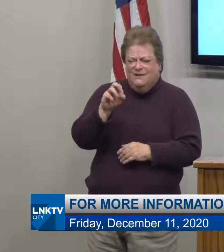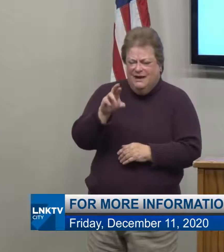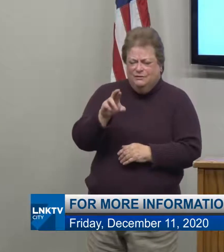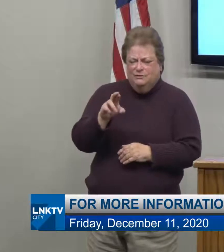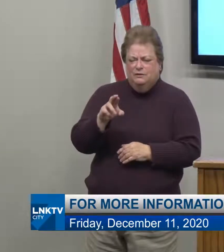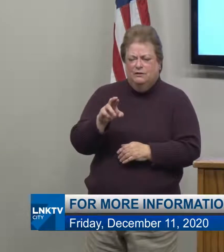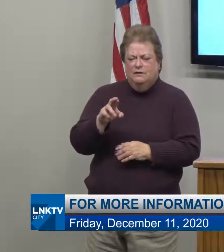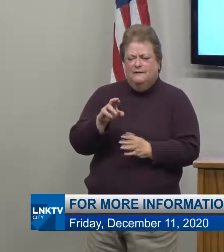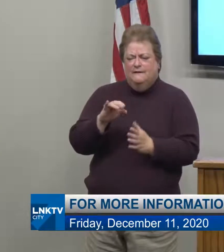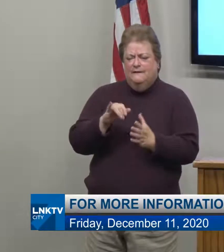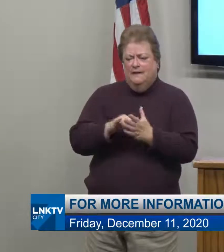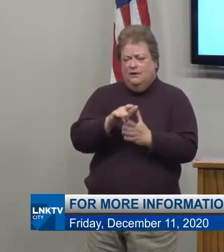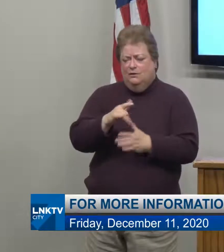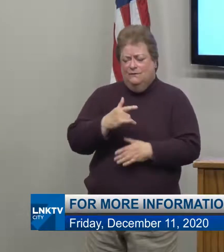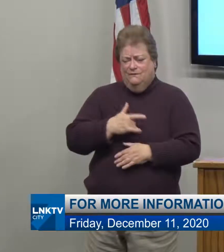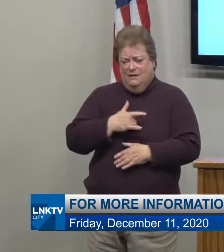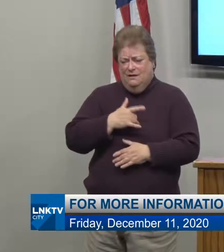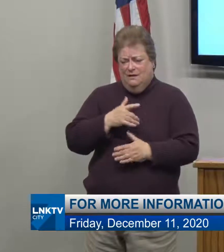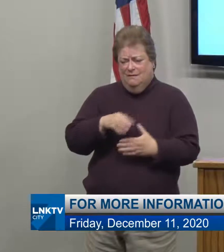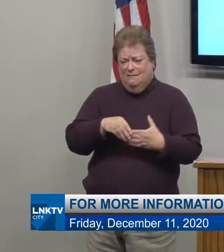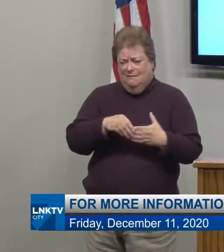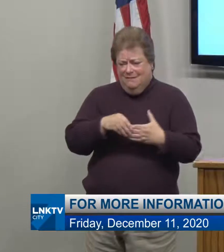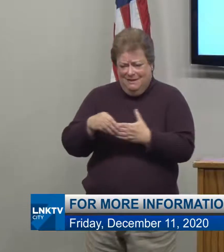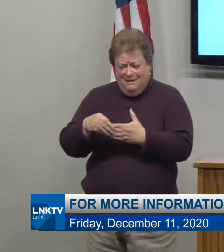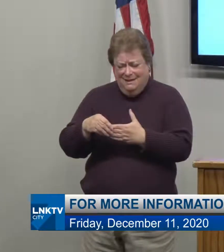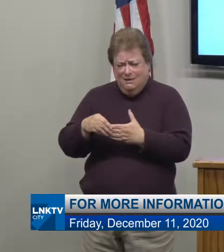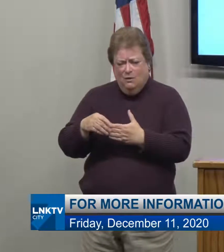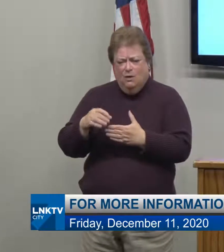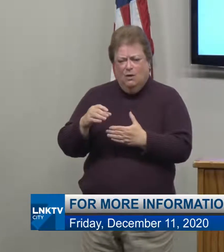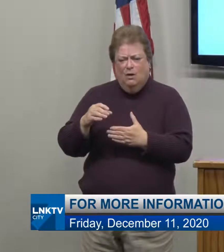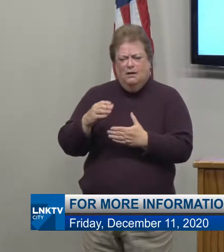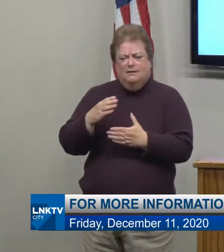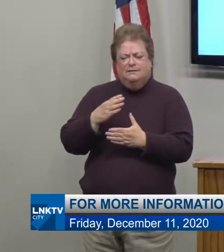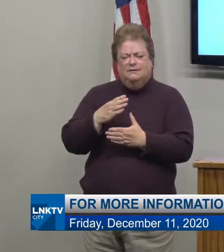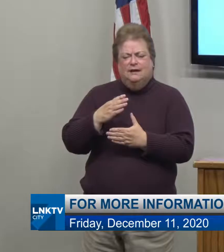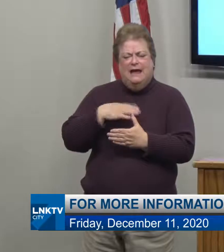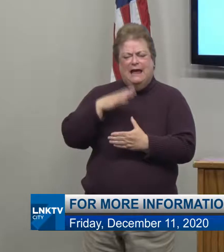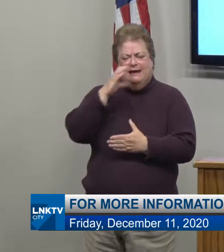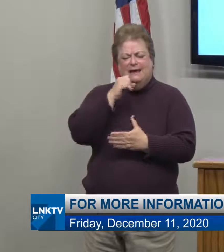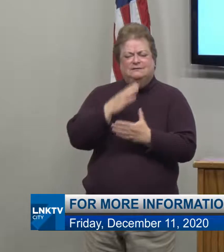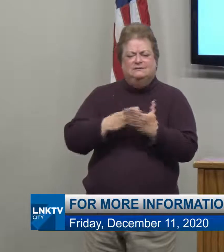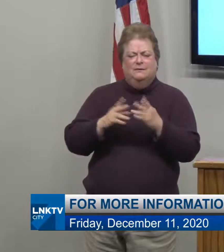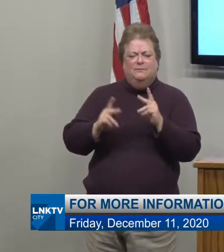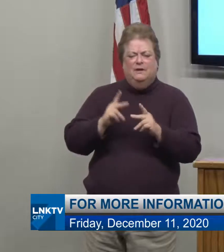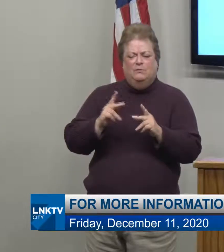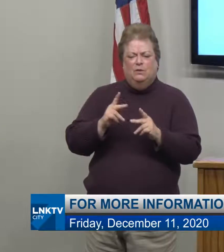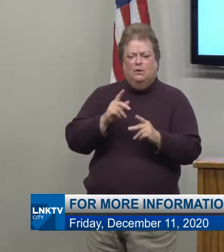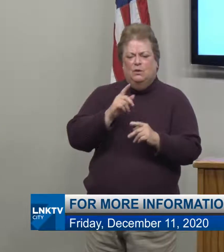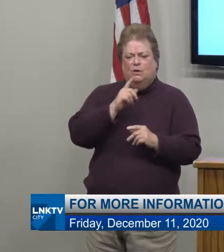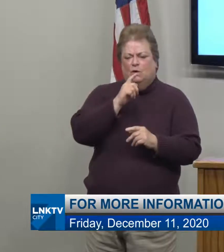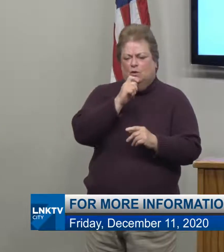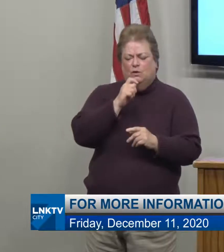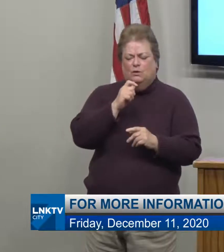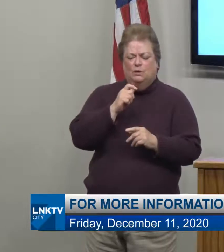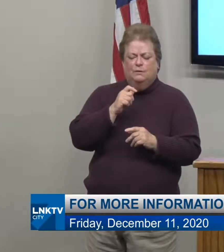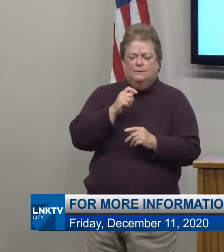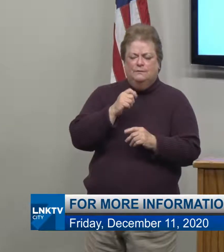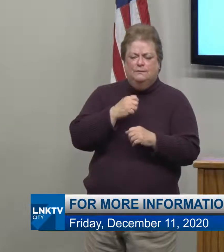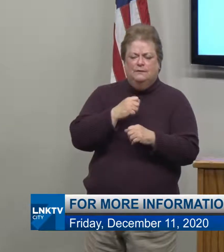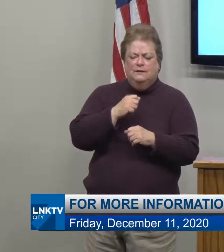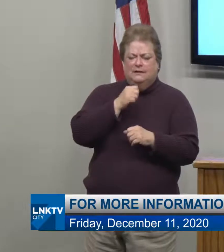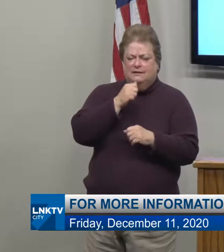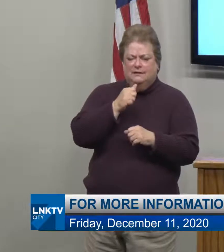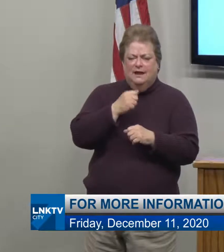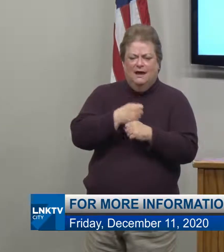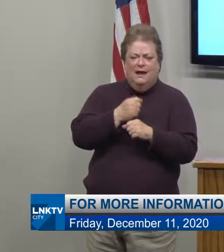decision making, or, because I guess some people who aren't in the decision making process may